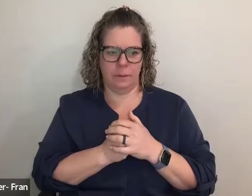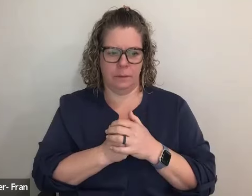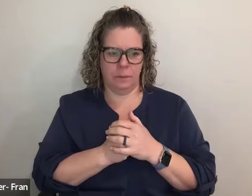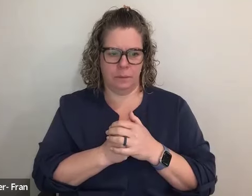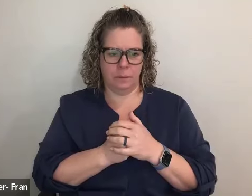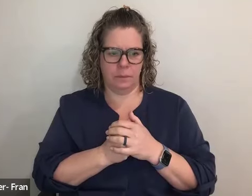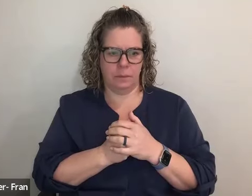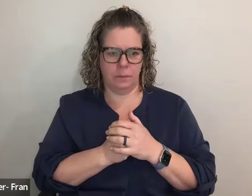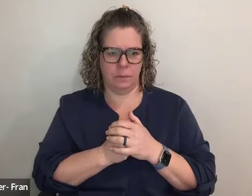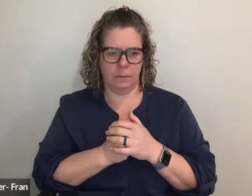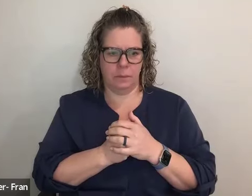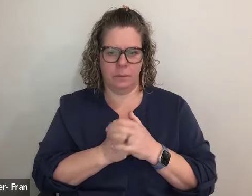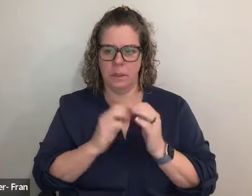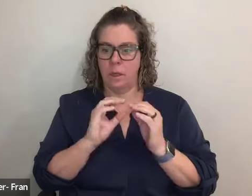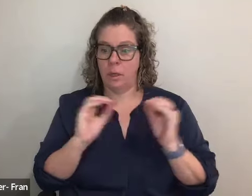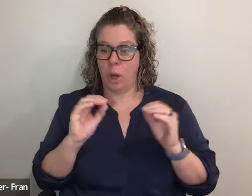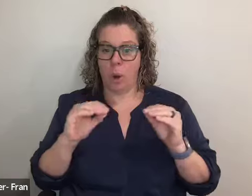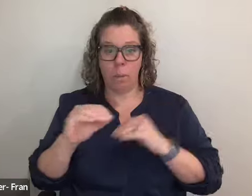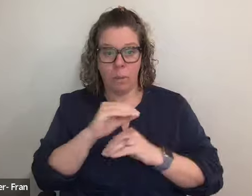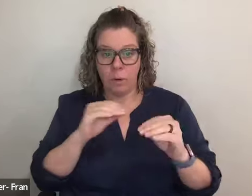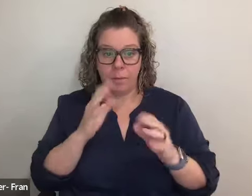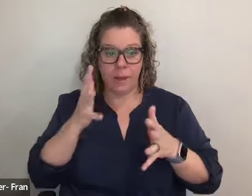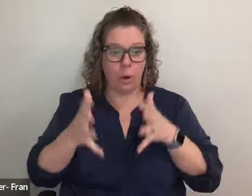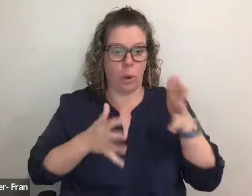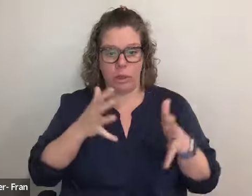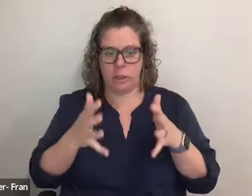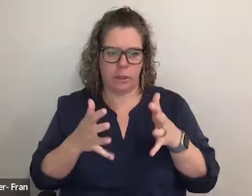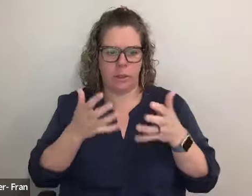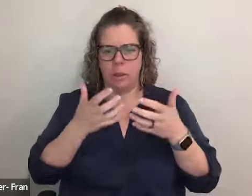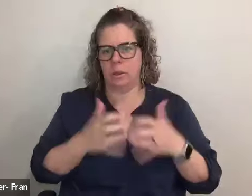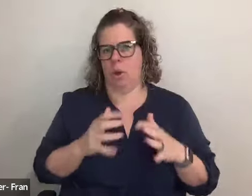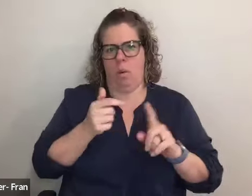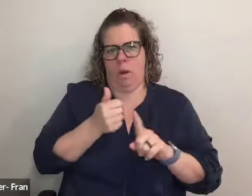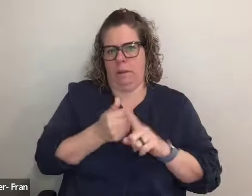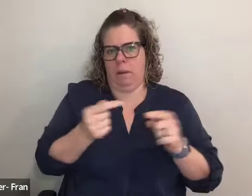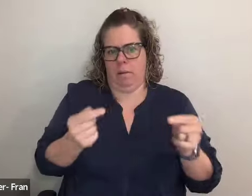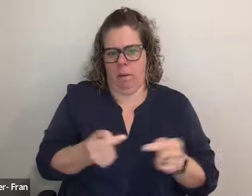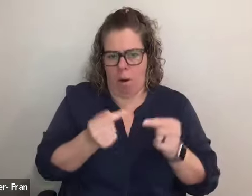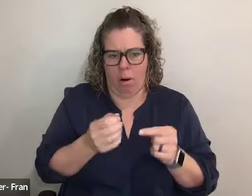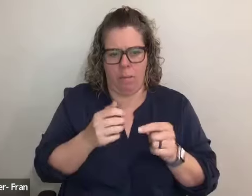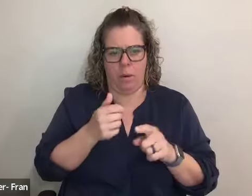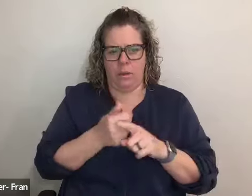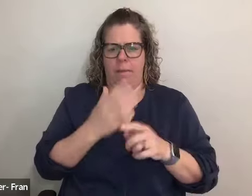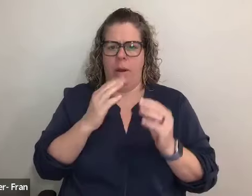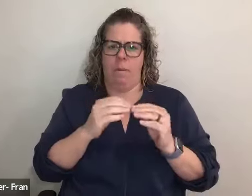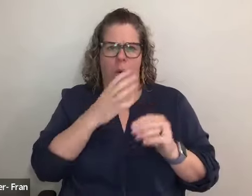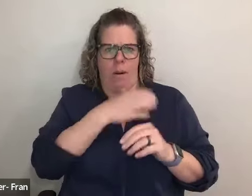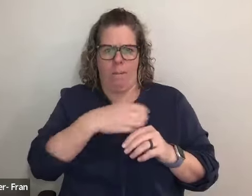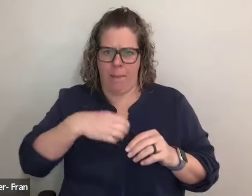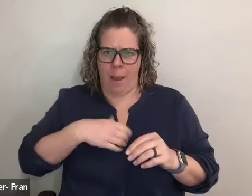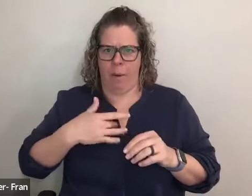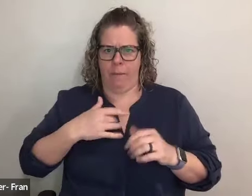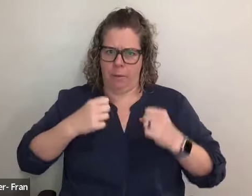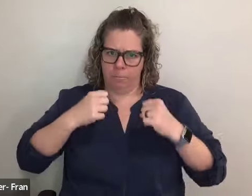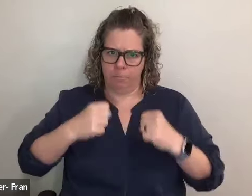And no movements or gestures that do not cause self-injury or self-harm. These are empowering movements or gestures.